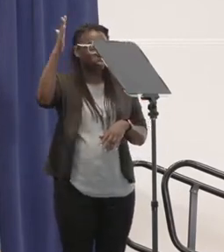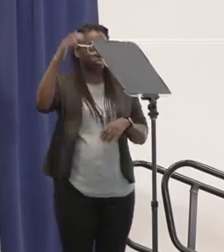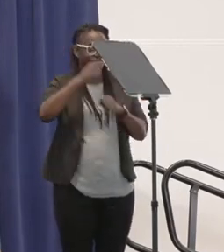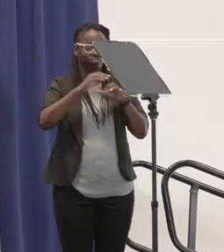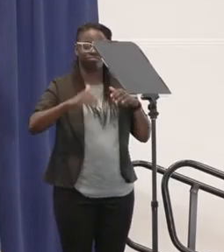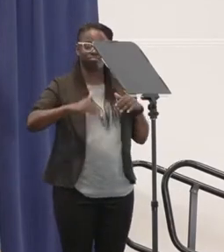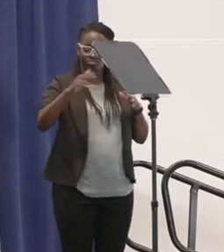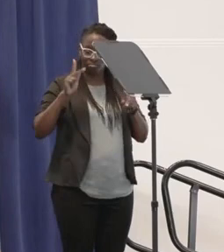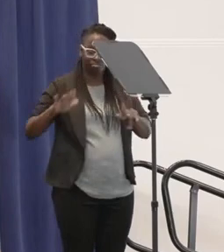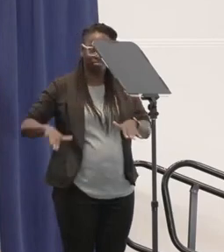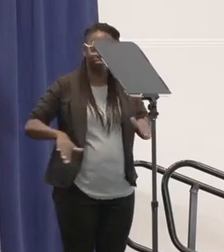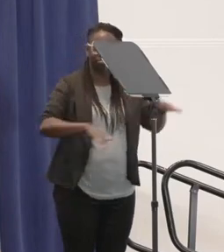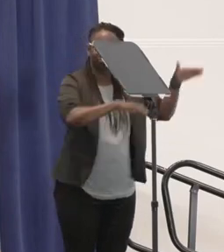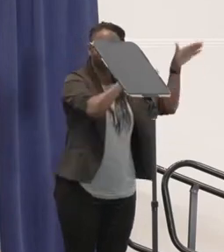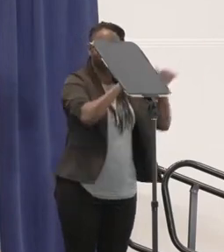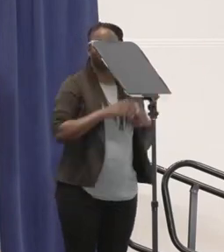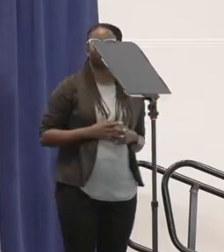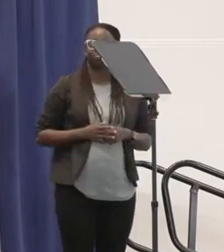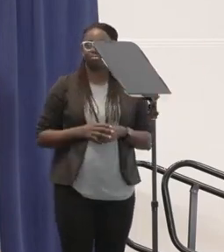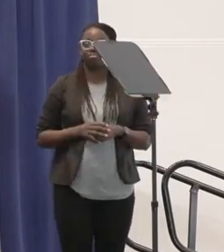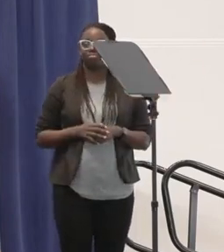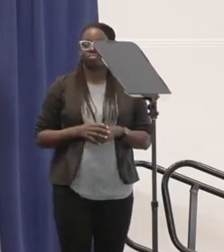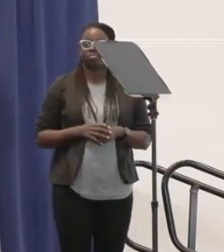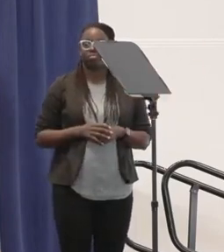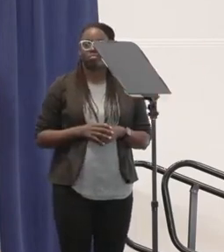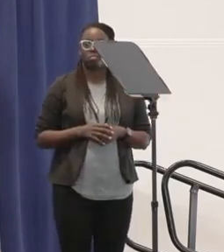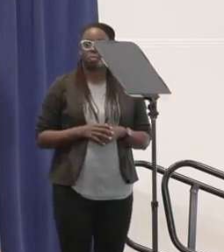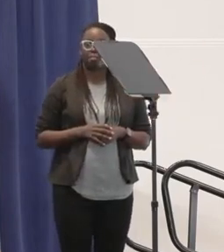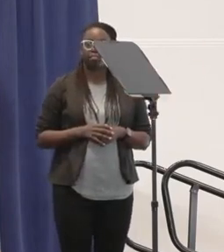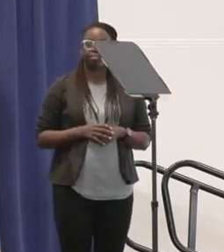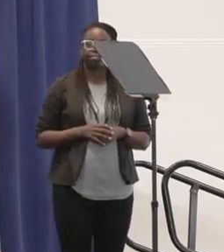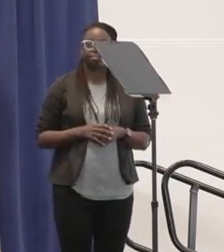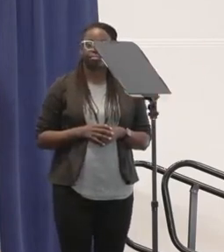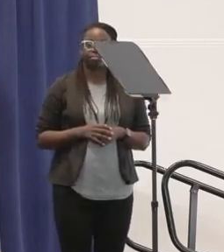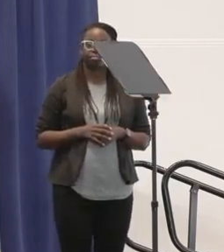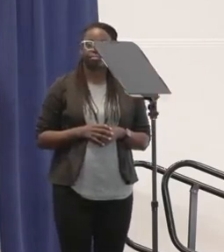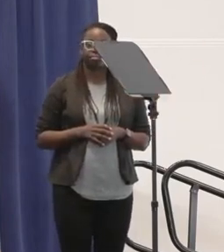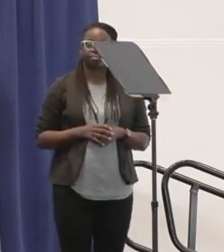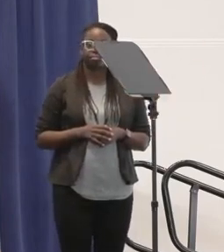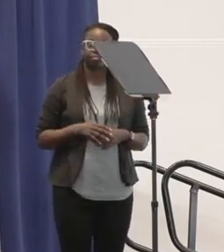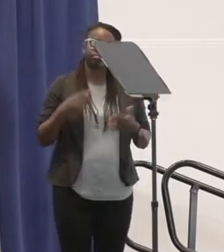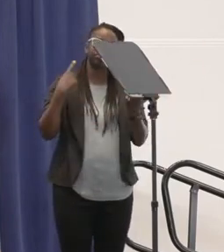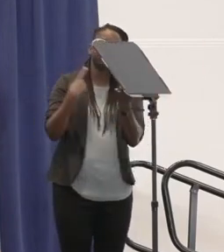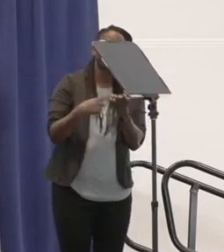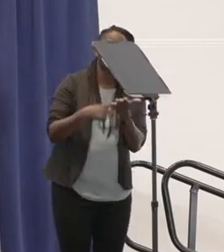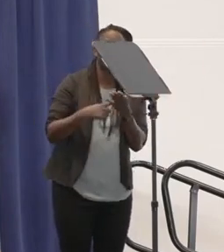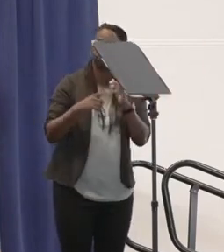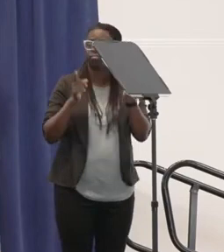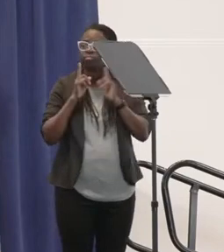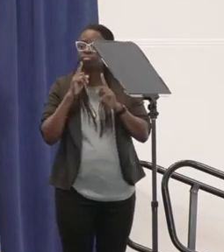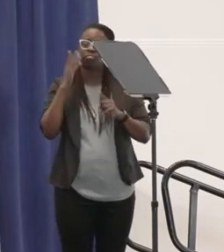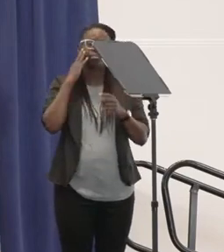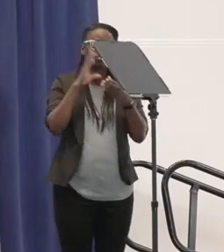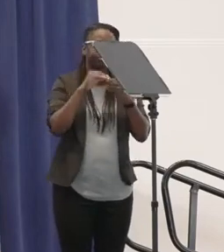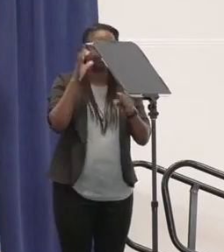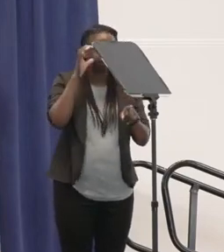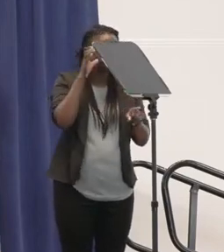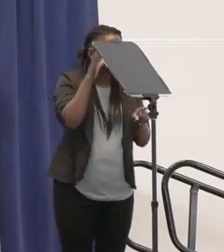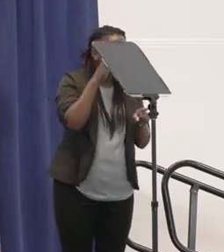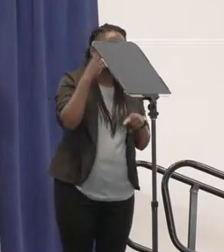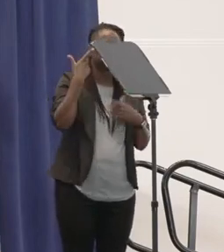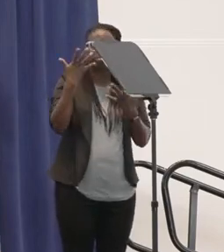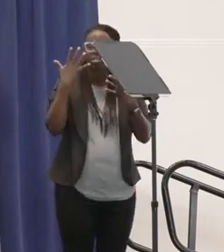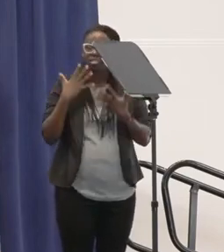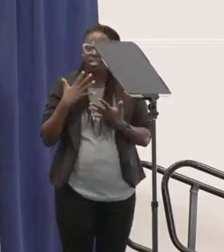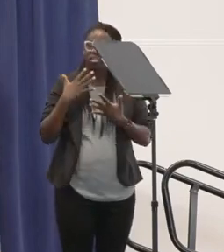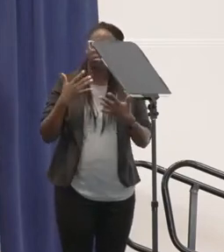We can have a lot of commentary and discussions about some of what is so unfortunate that's transpired in our country over the last several months,